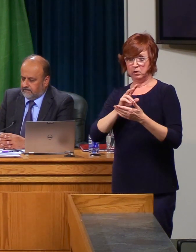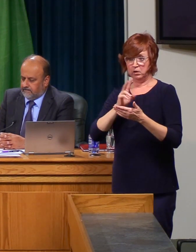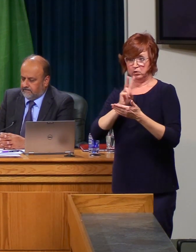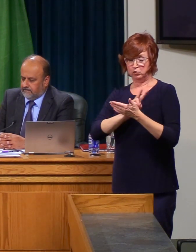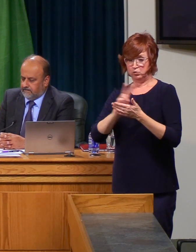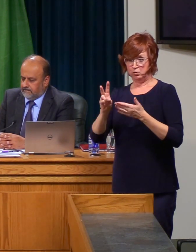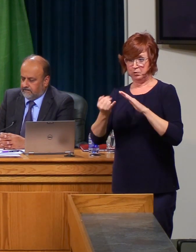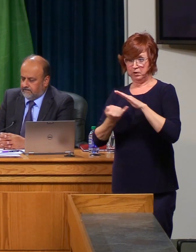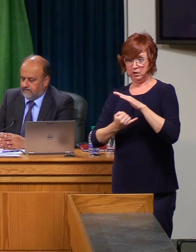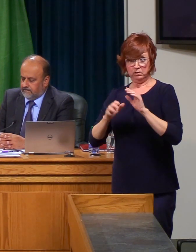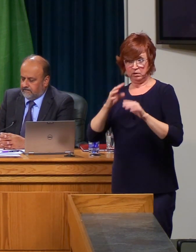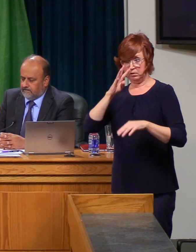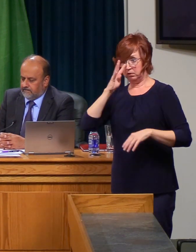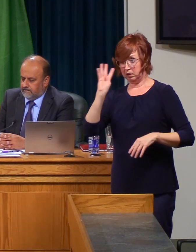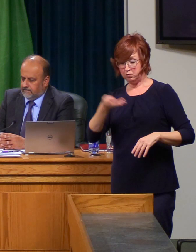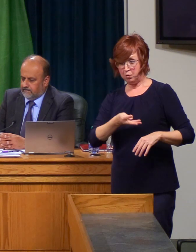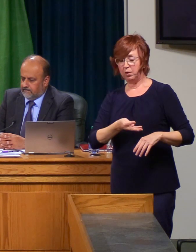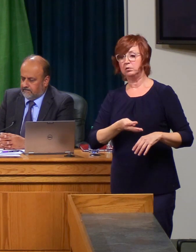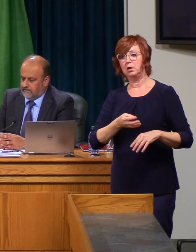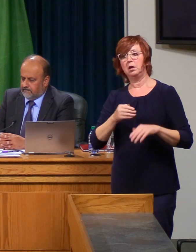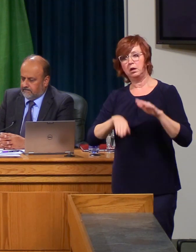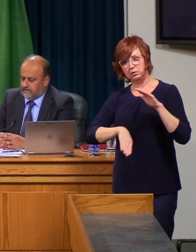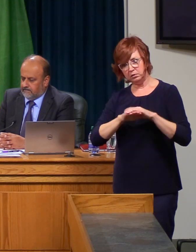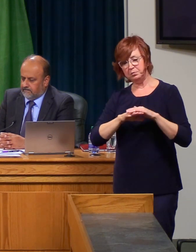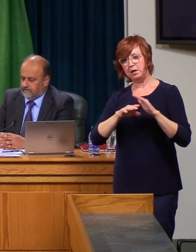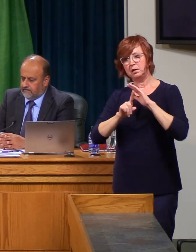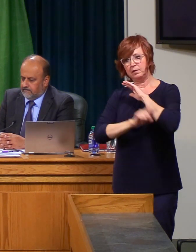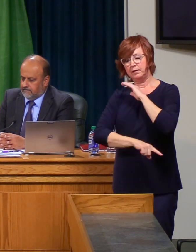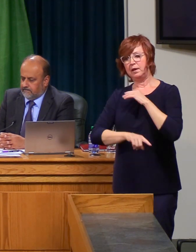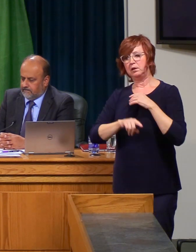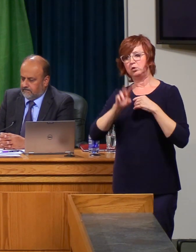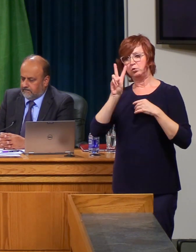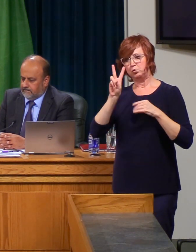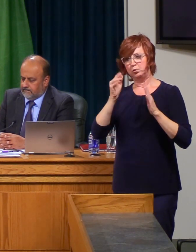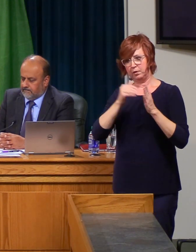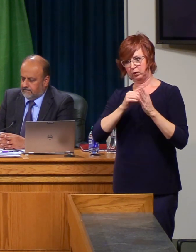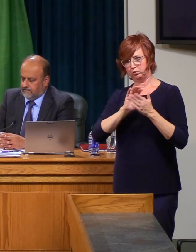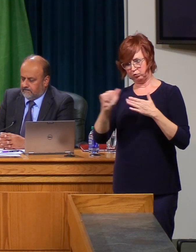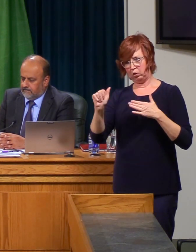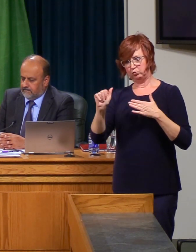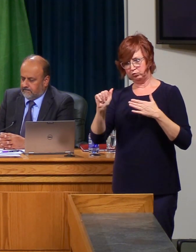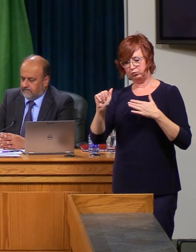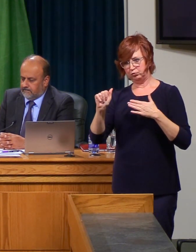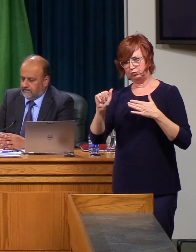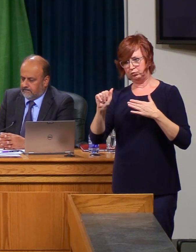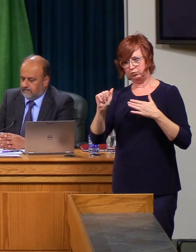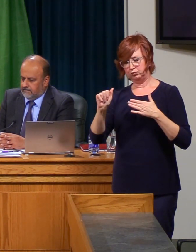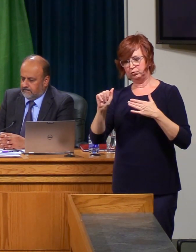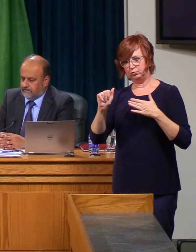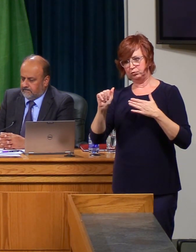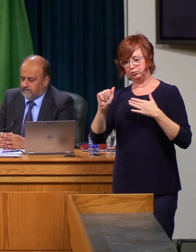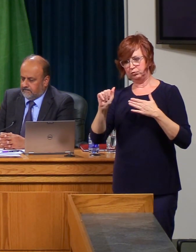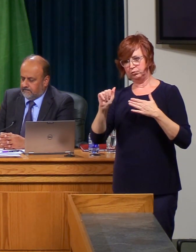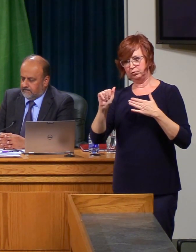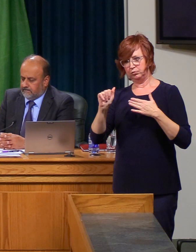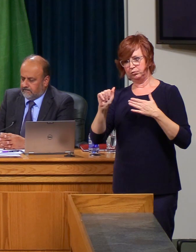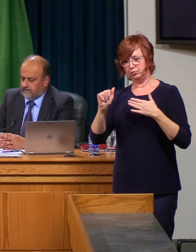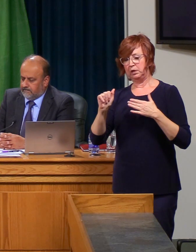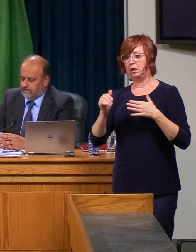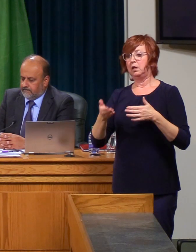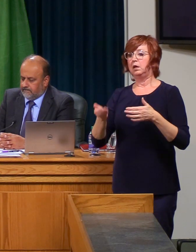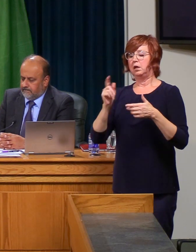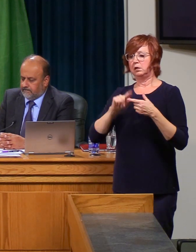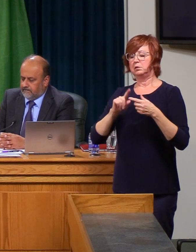is one example. But as I say, first and foremost, it is our true hope and our true wish and our